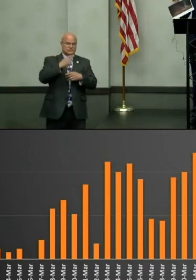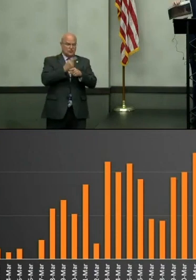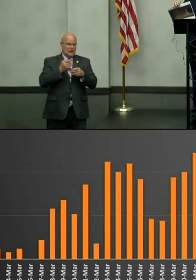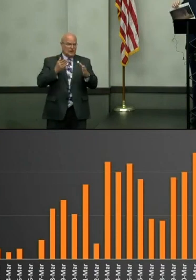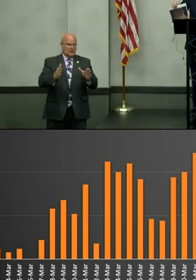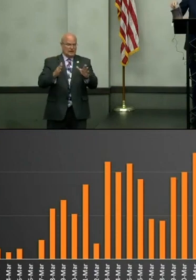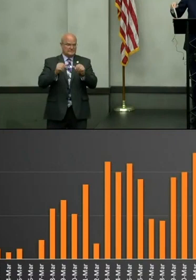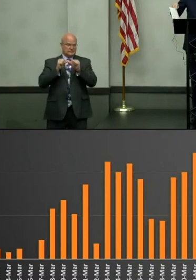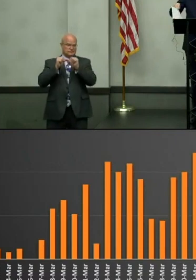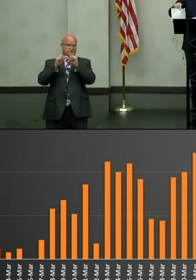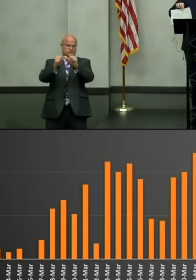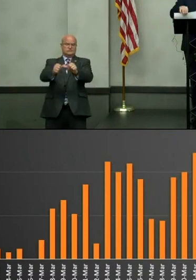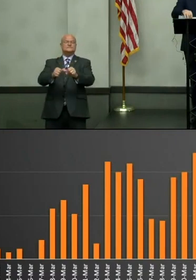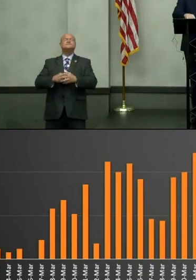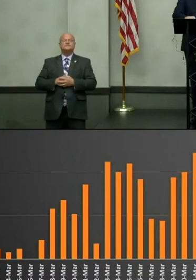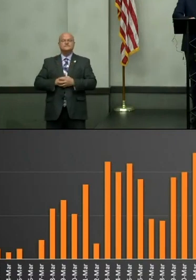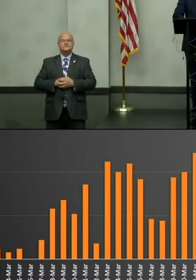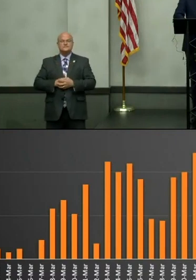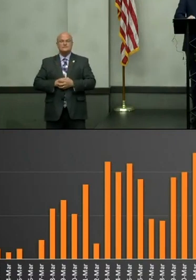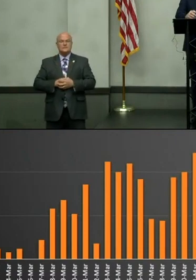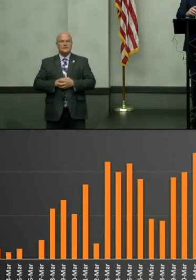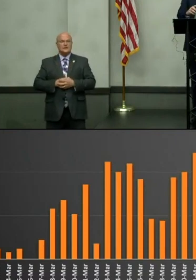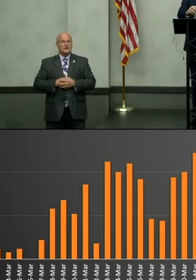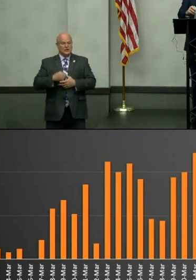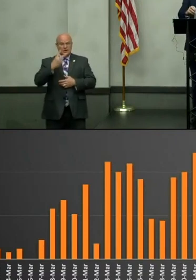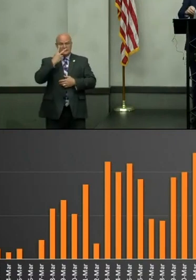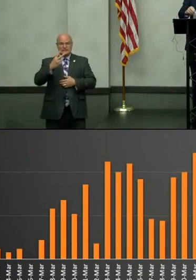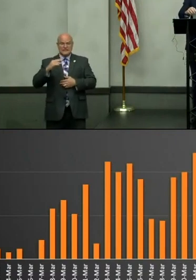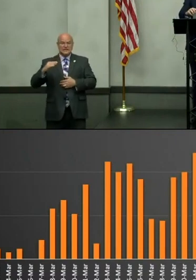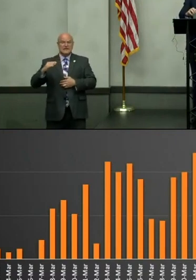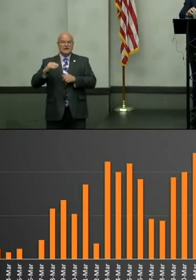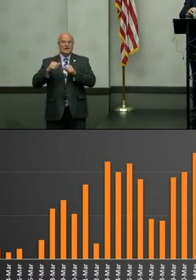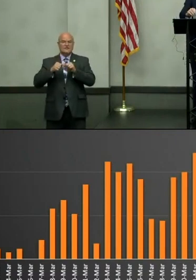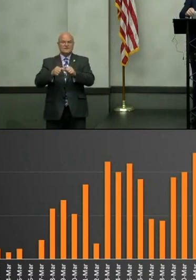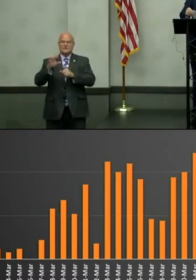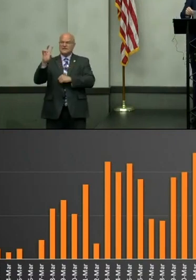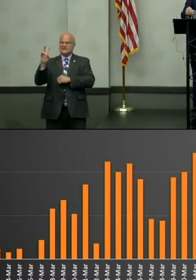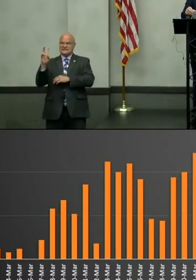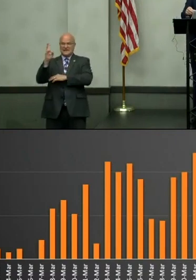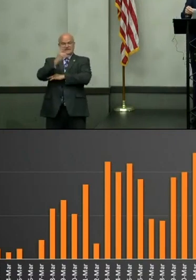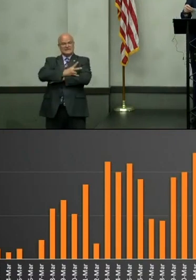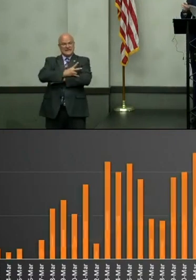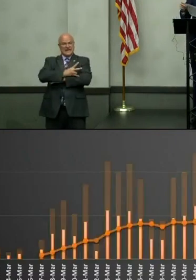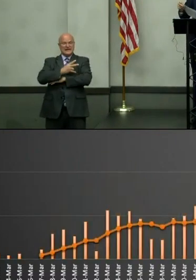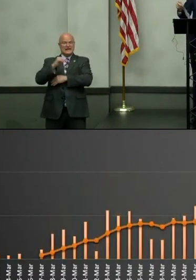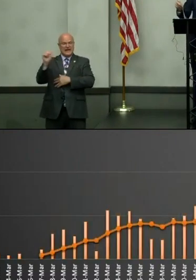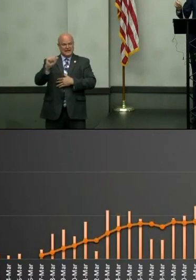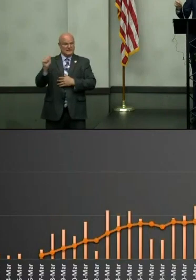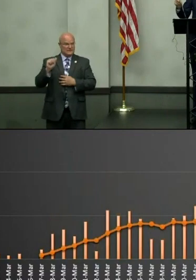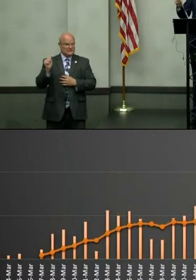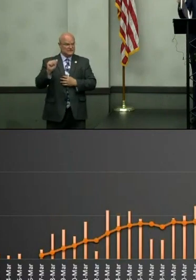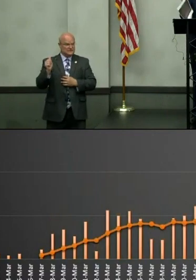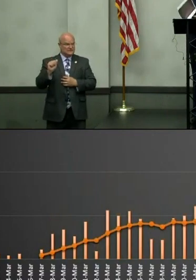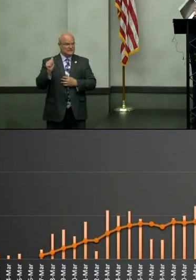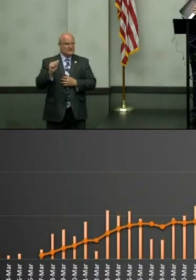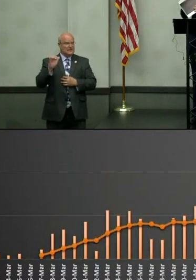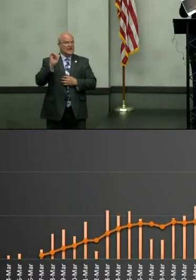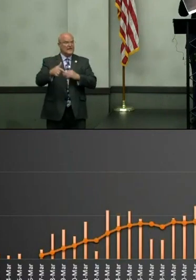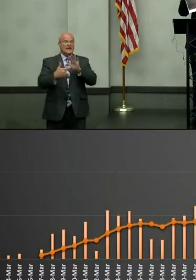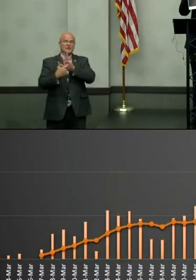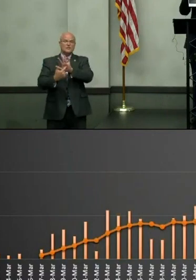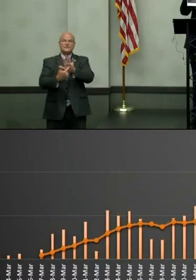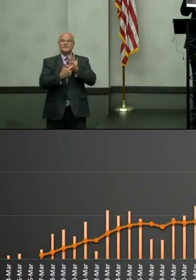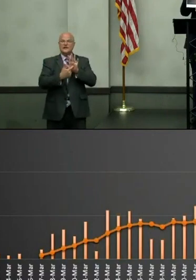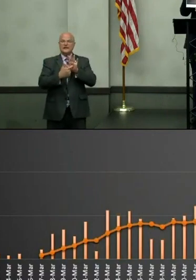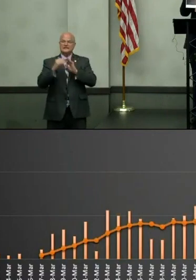way over the long term. And you can see the trend from the 7-day rolling average that